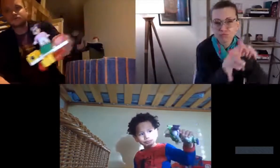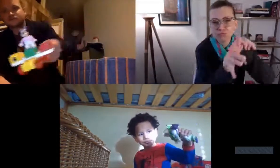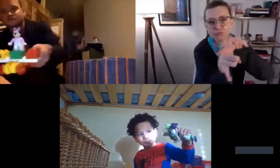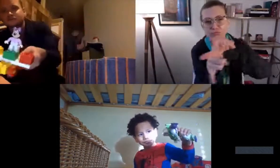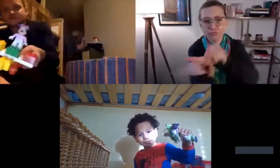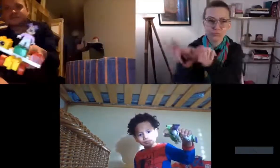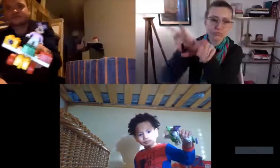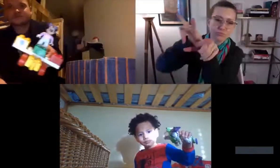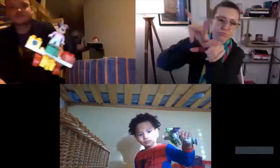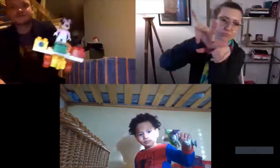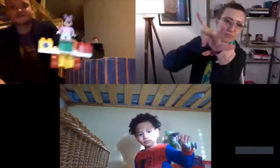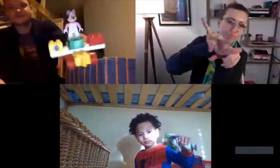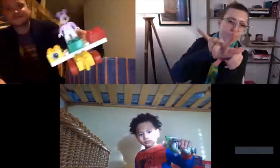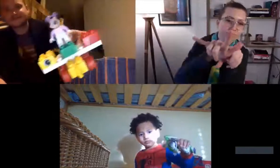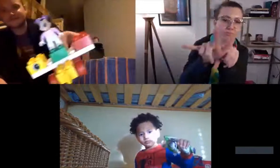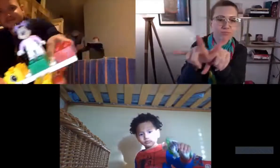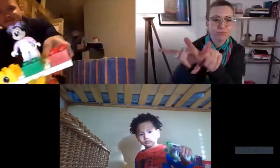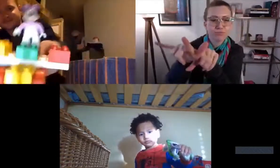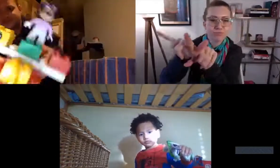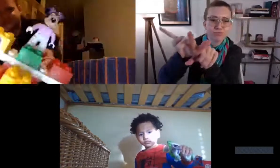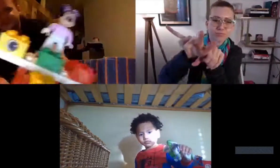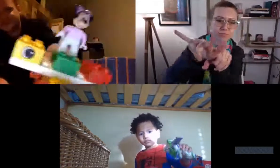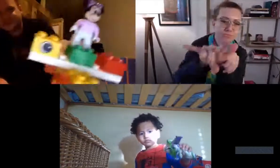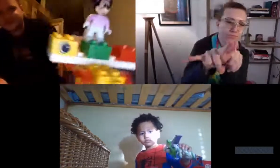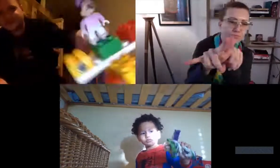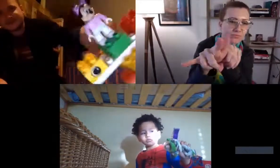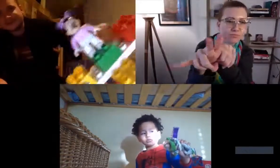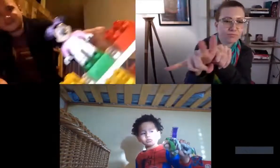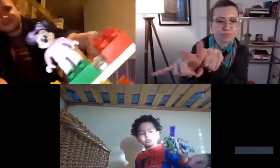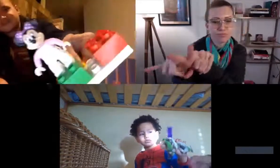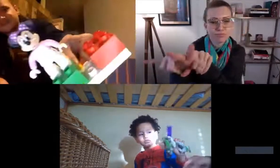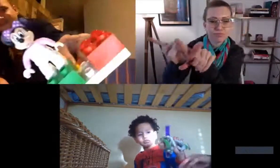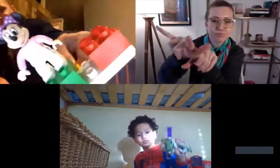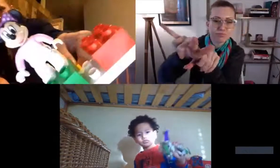Sun shining, you're wondering.